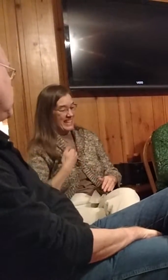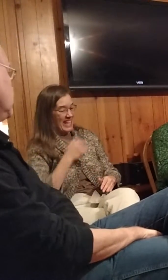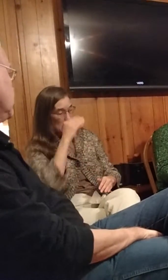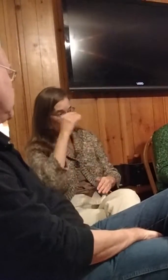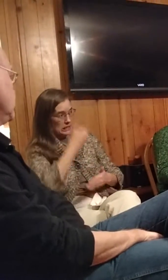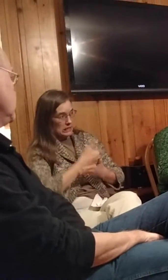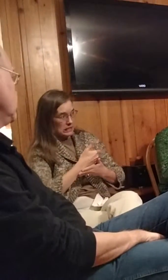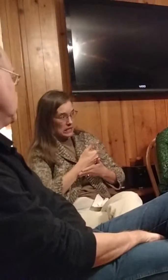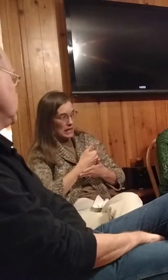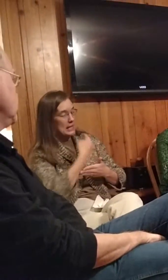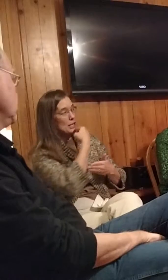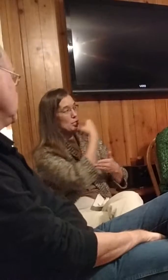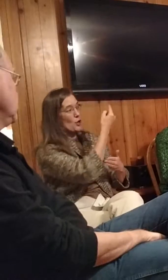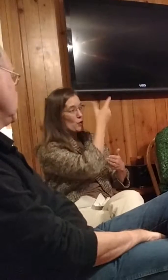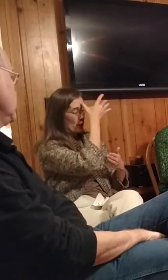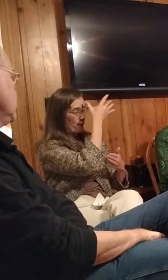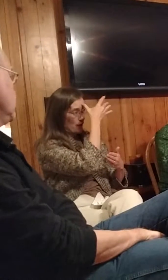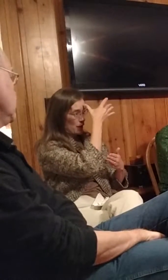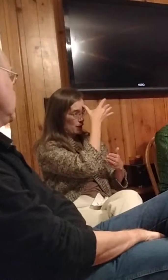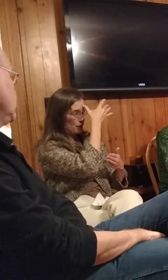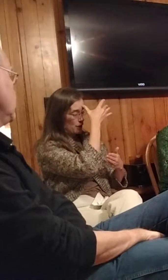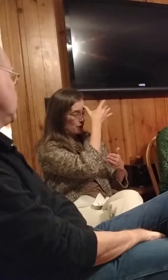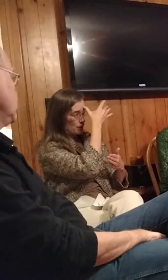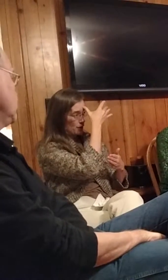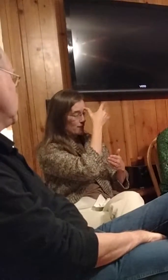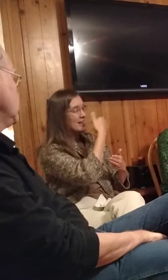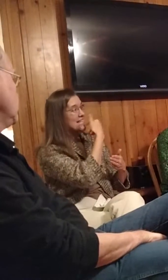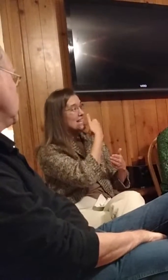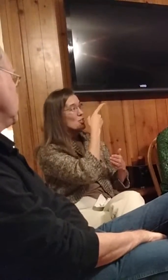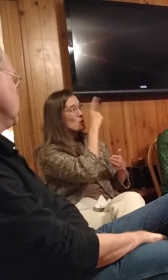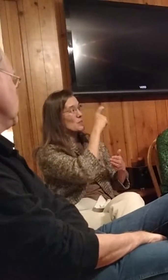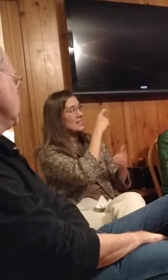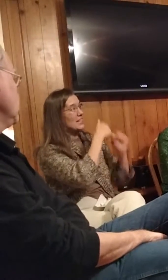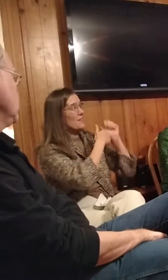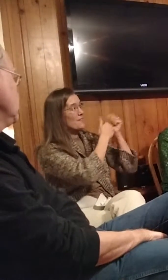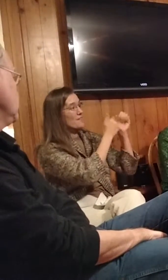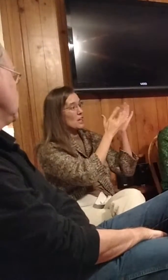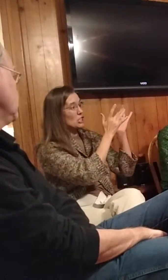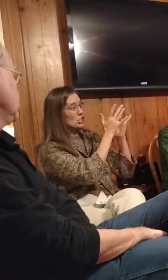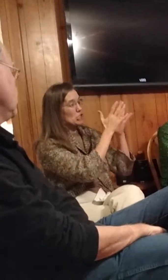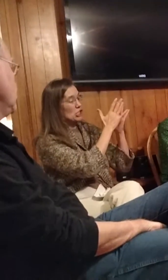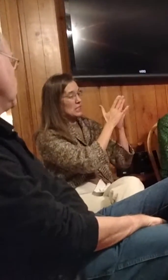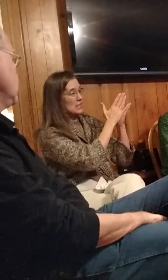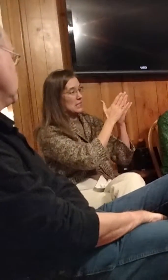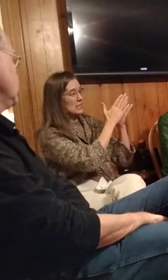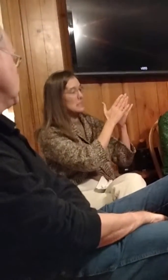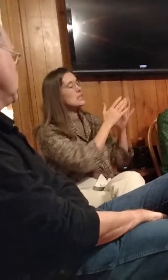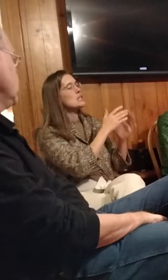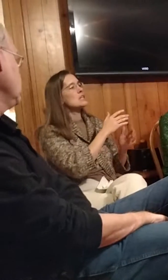angry, and they caught the young man, and they put him in the room and locked the door. Somehow